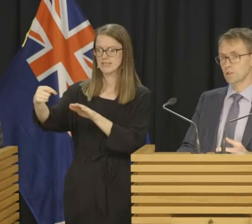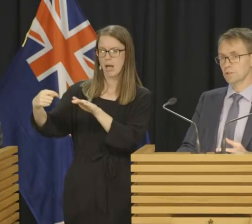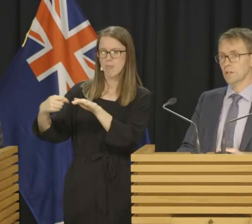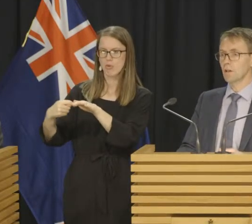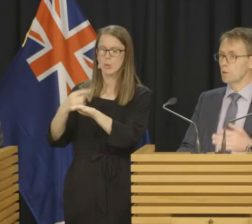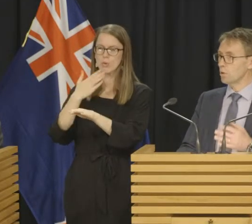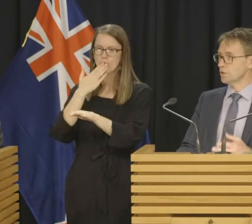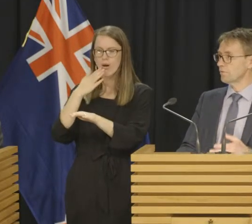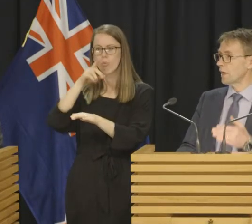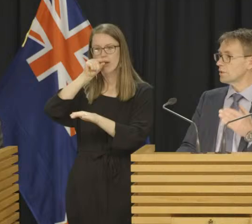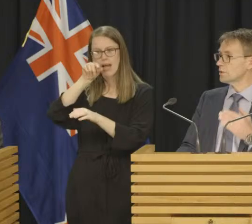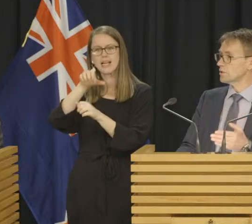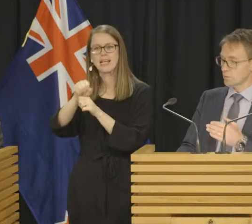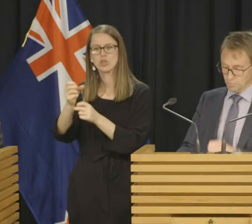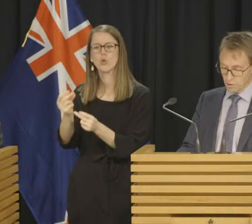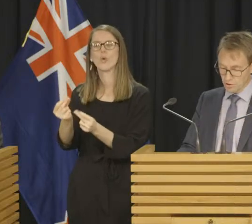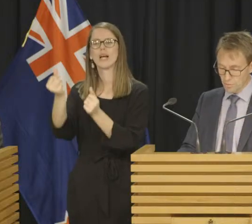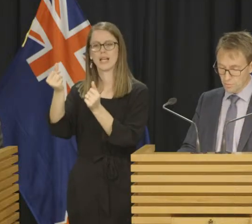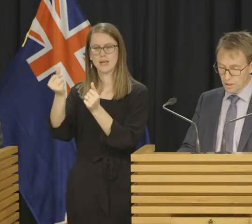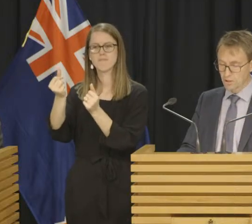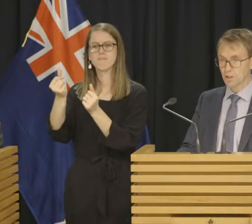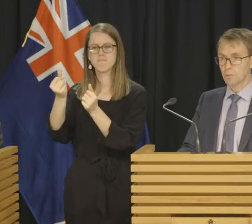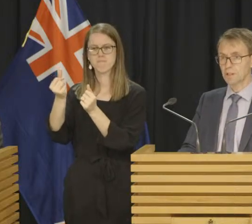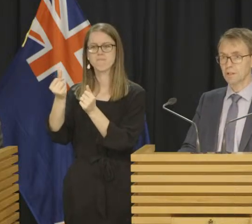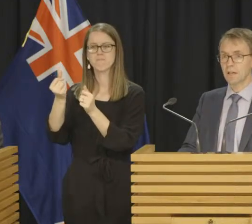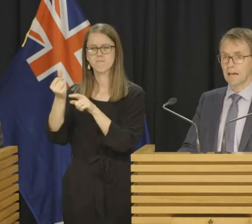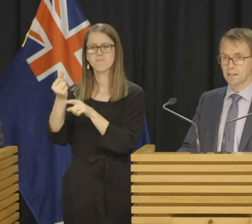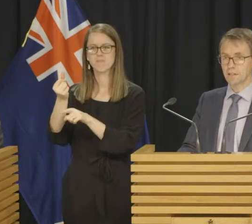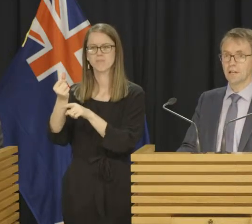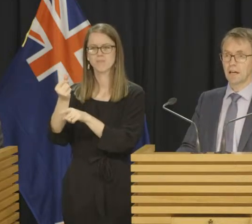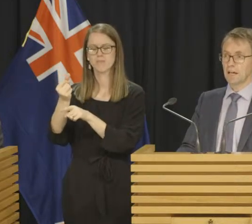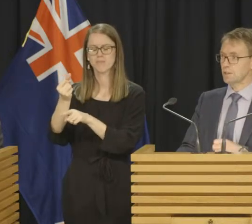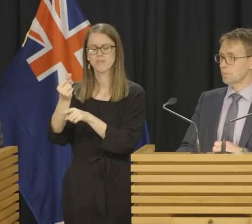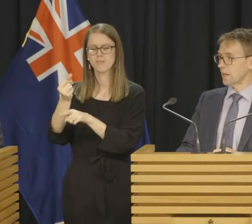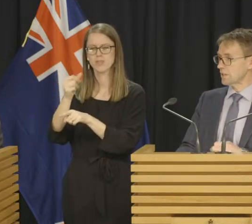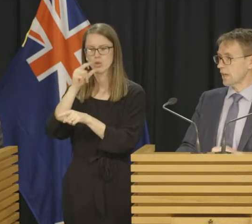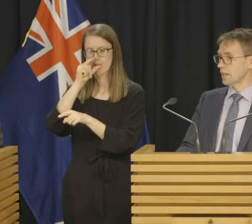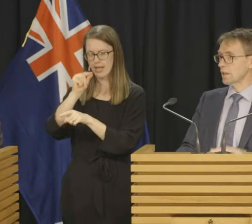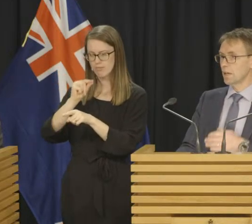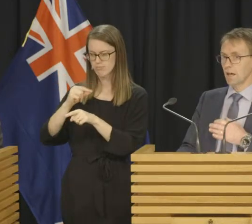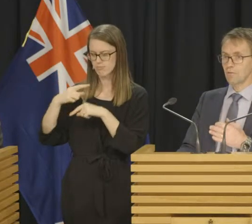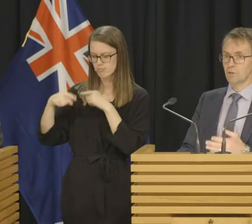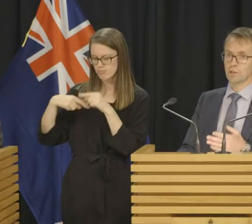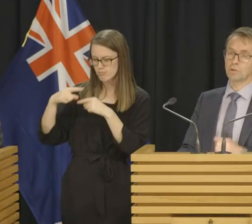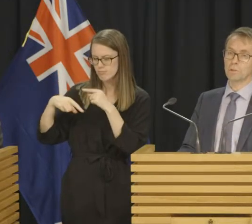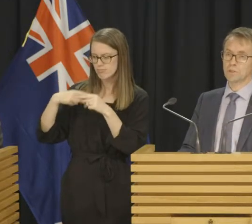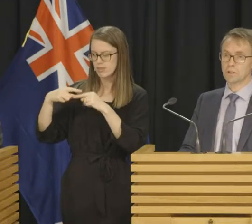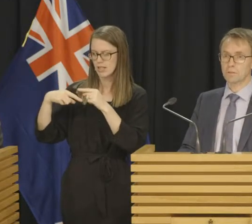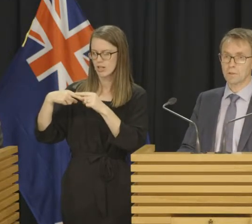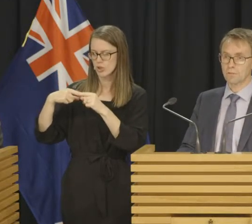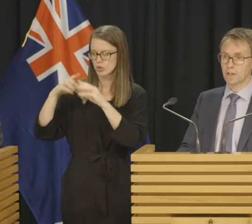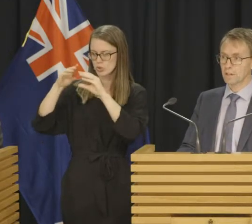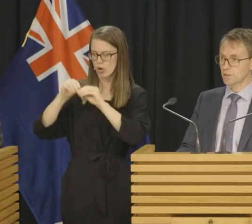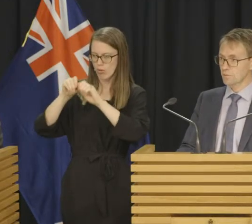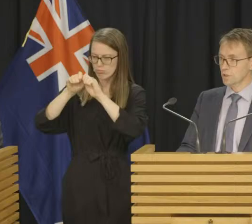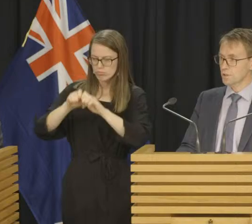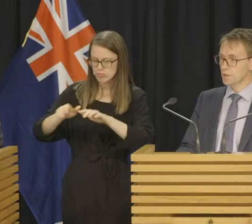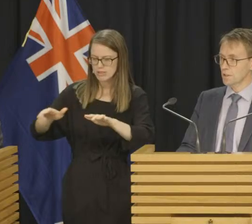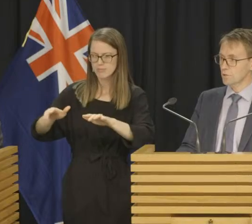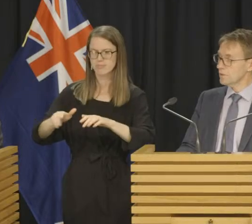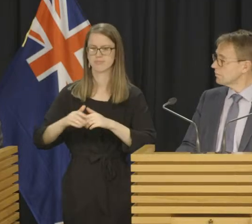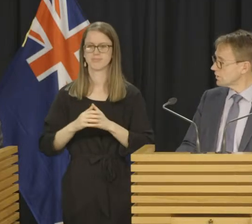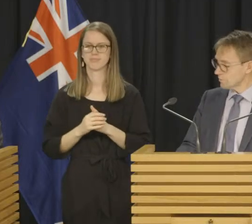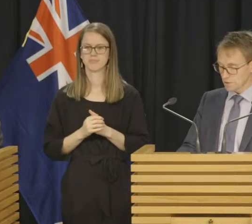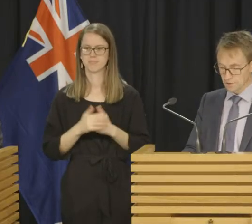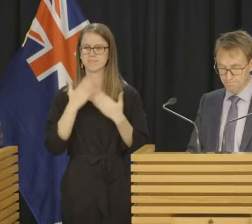border measures, we want to find it as soon as possible so we can act and maintain our very good position we've found ourselves in